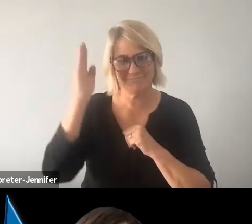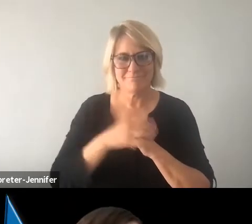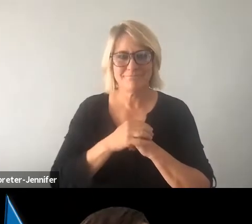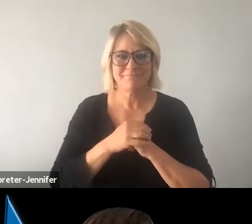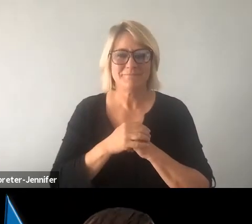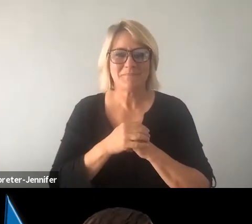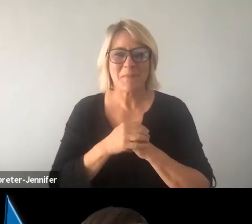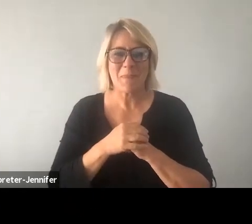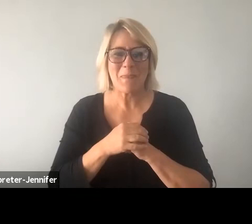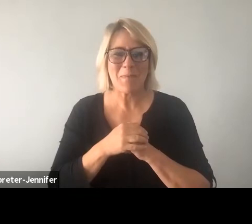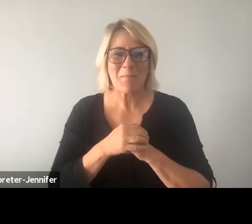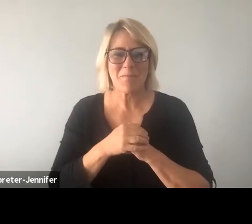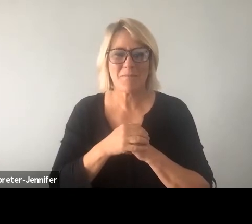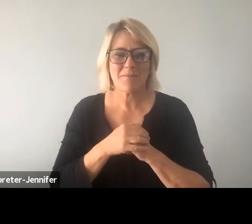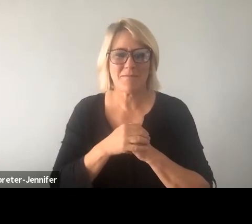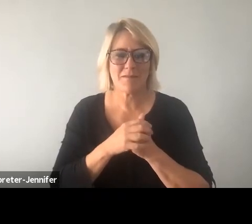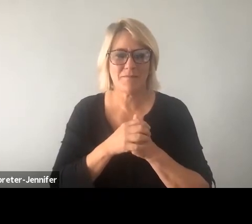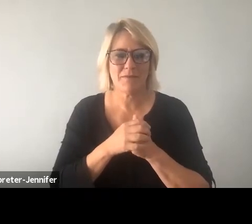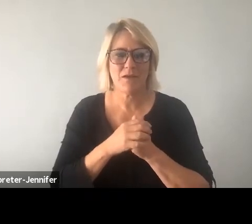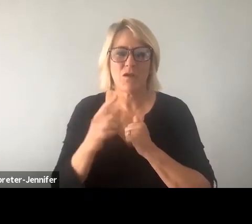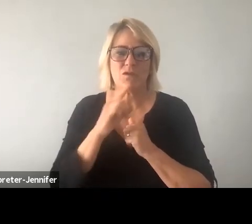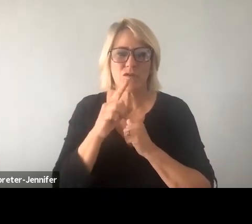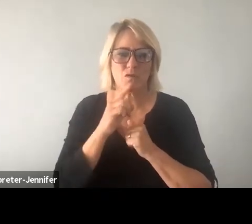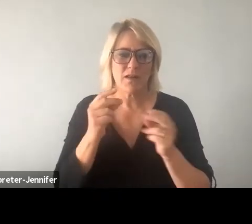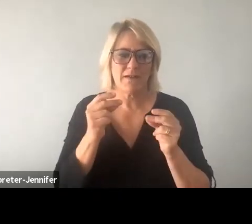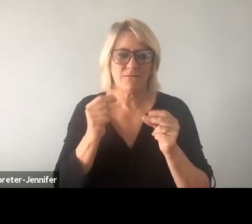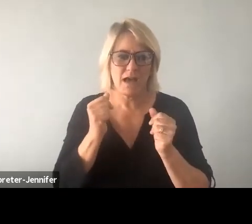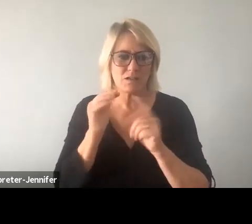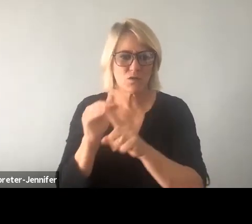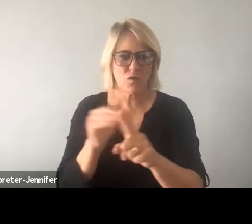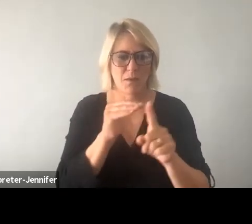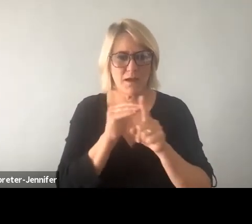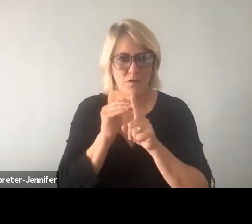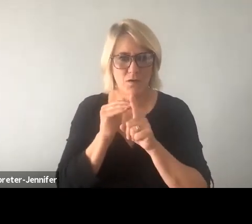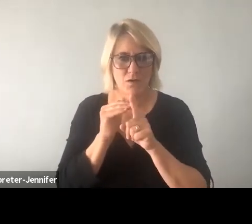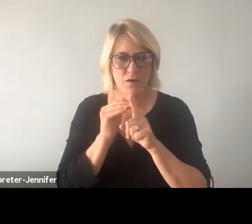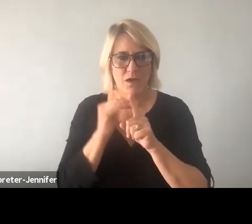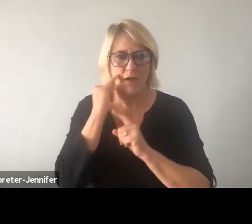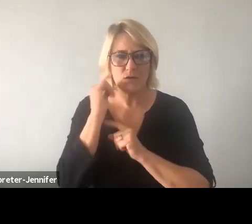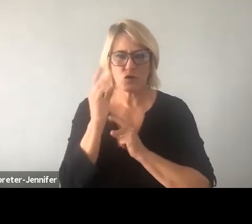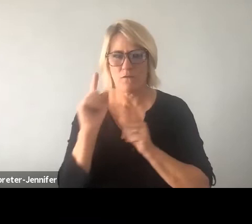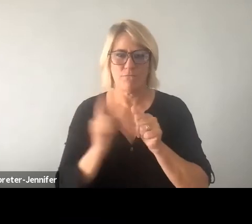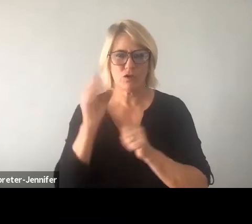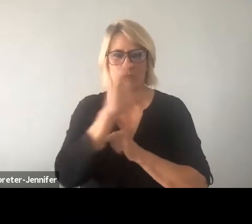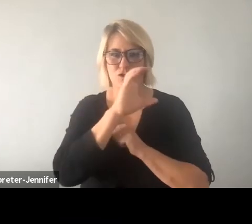here. So really quick, just as a reminder, this is your first Zoom, I'm sure of